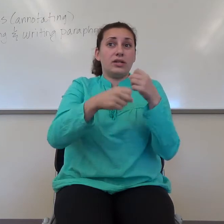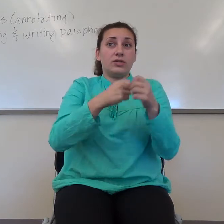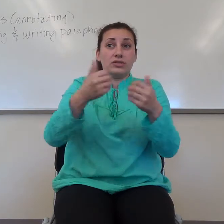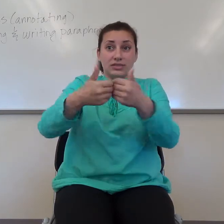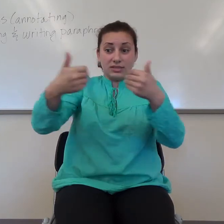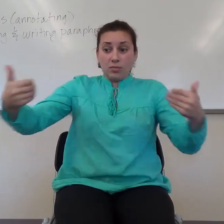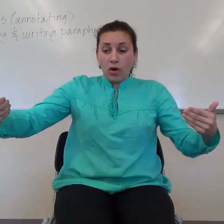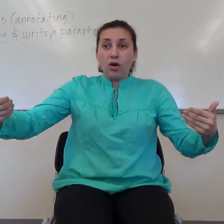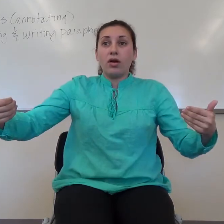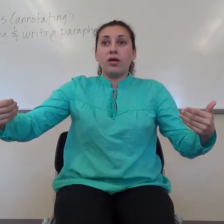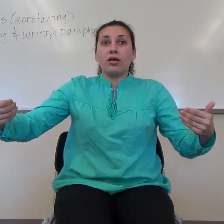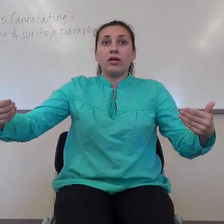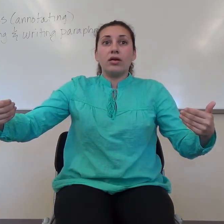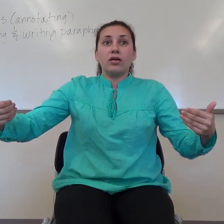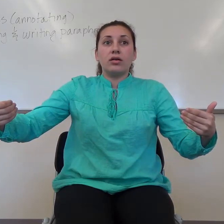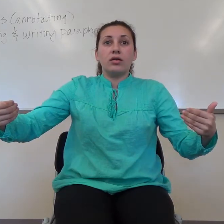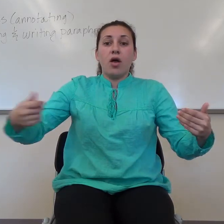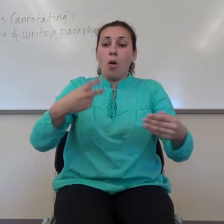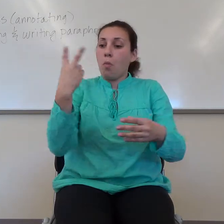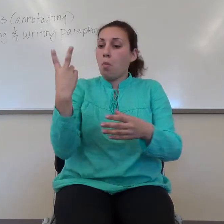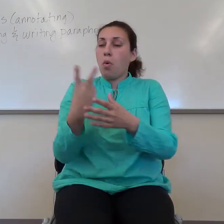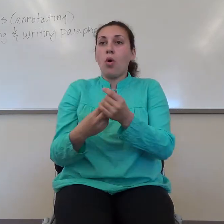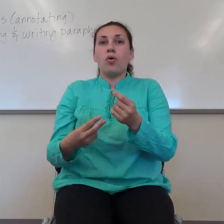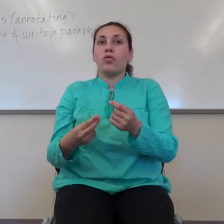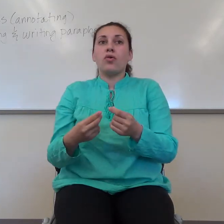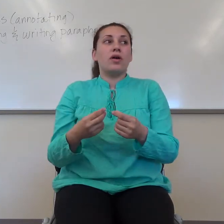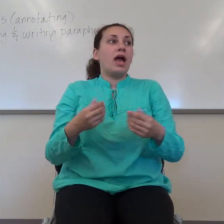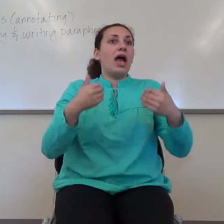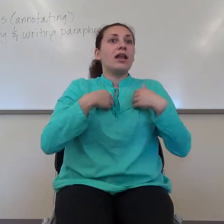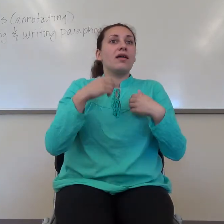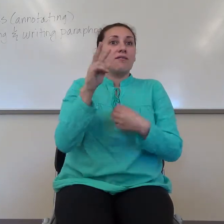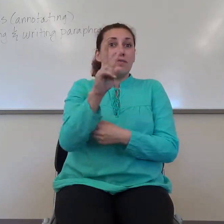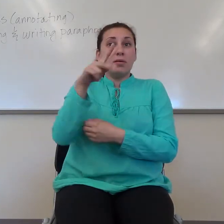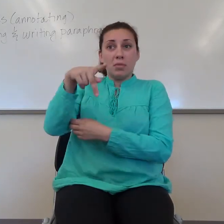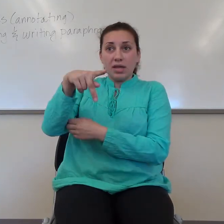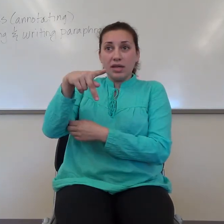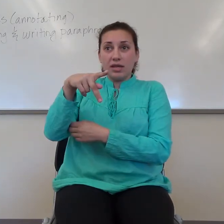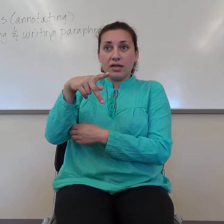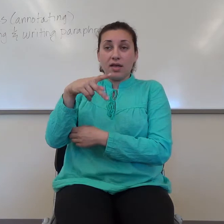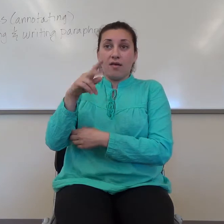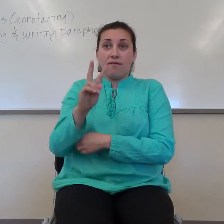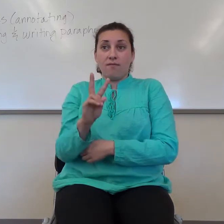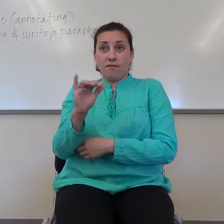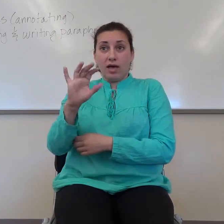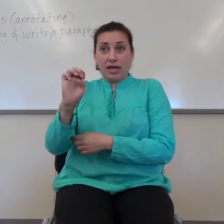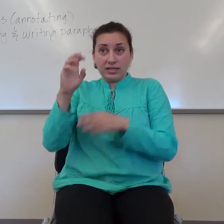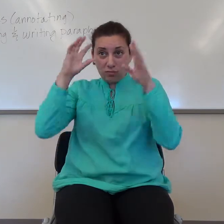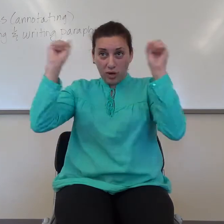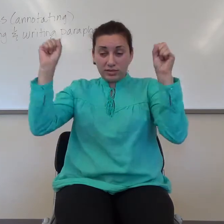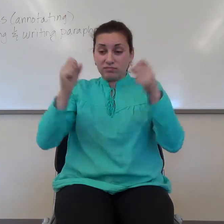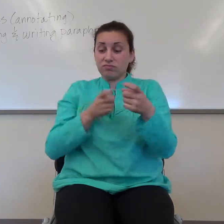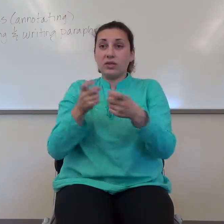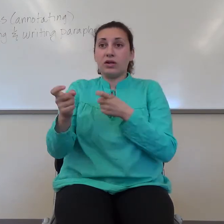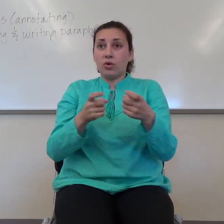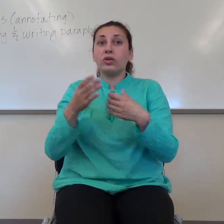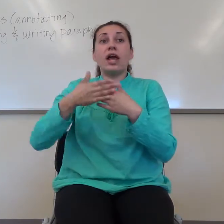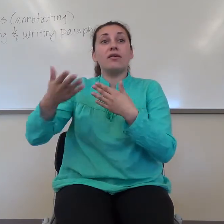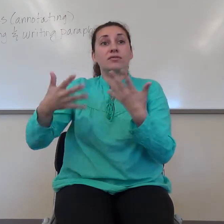Both of them were succeeded by a vice president named Johnson. It's kind of spooky. They were both like the same age or